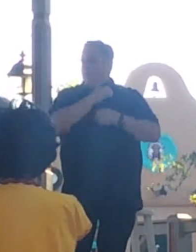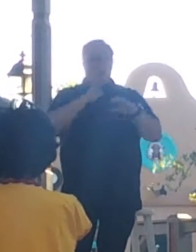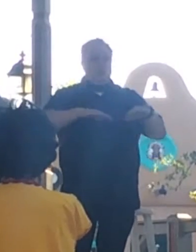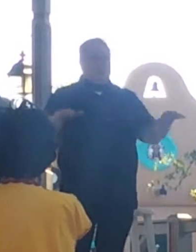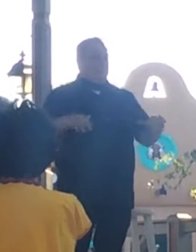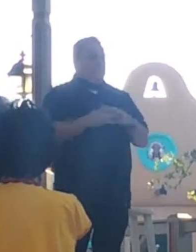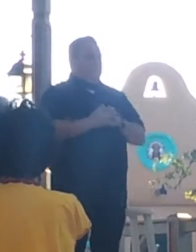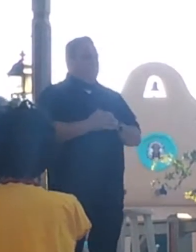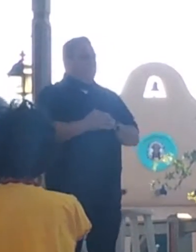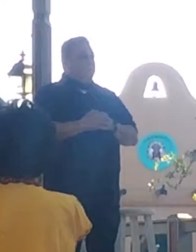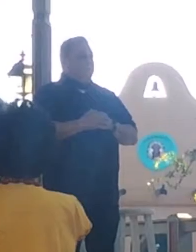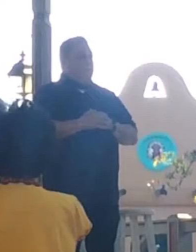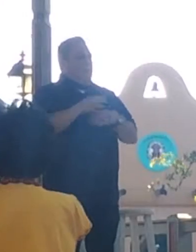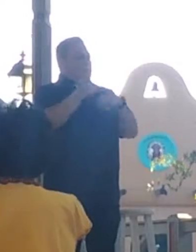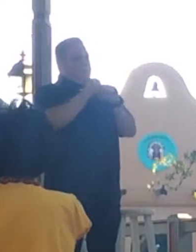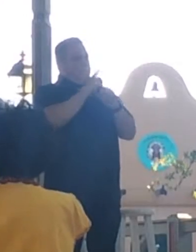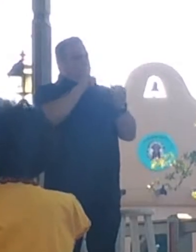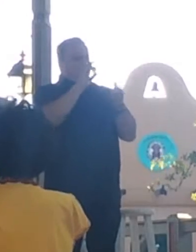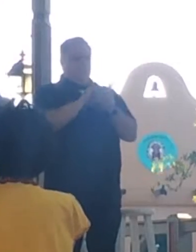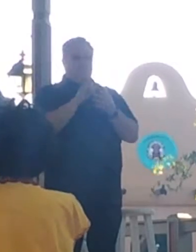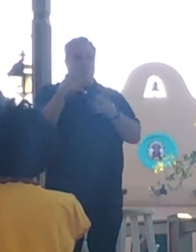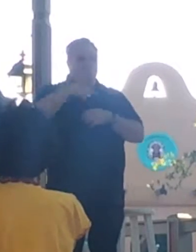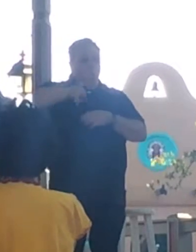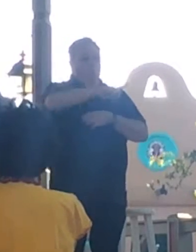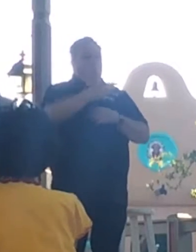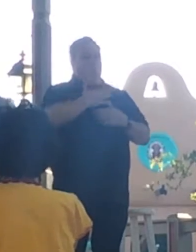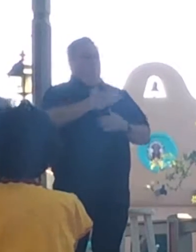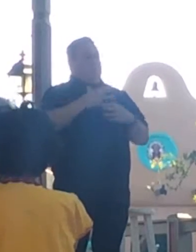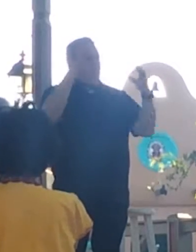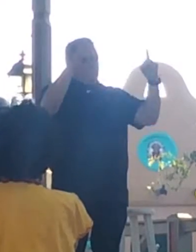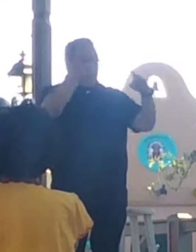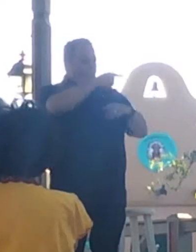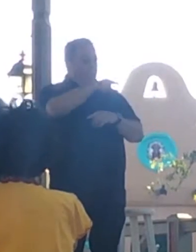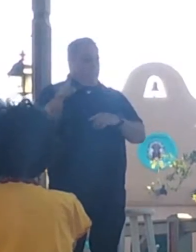children, is making sure you're willing to educate them.